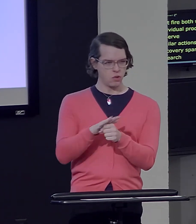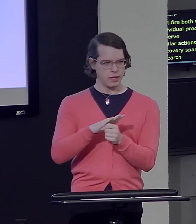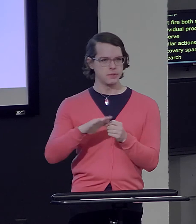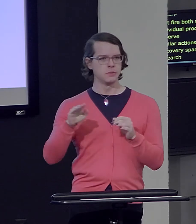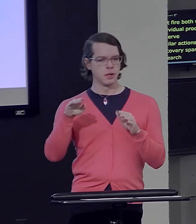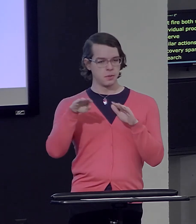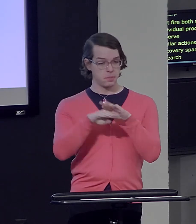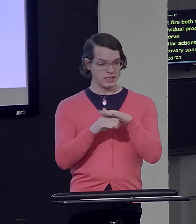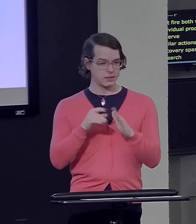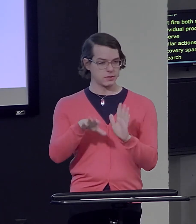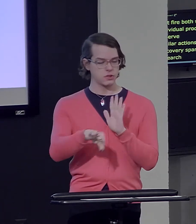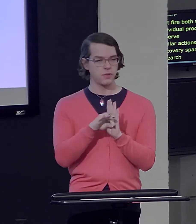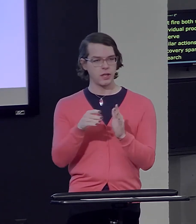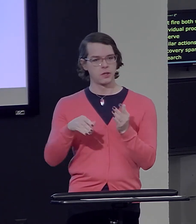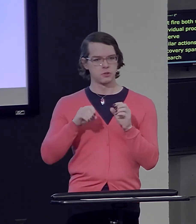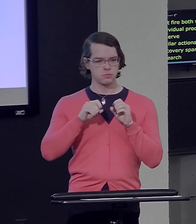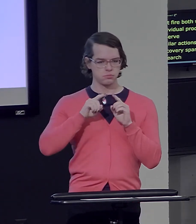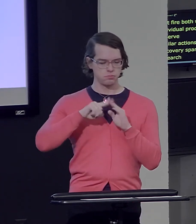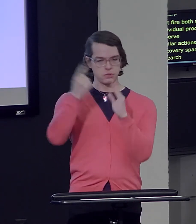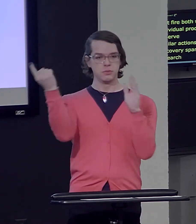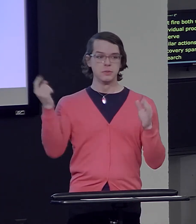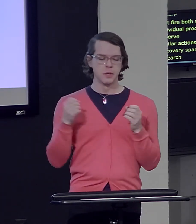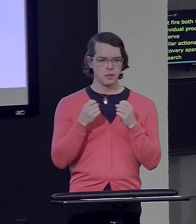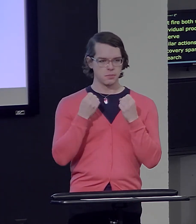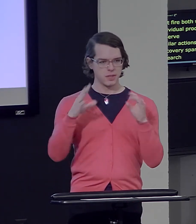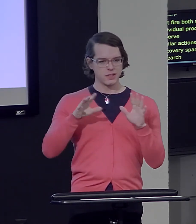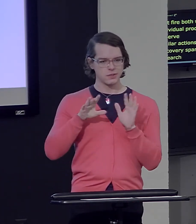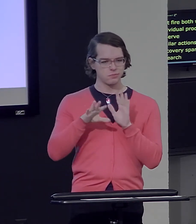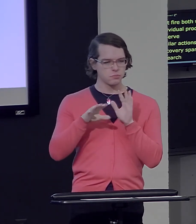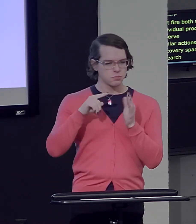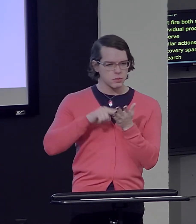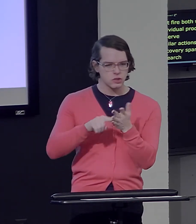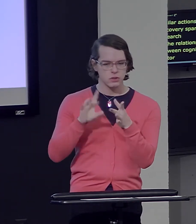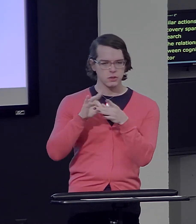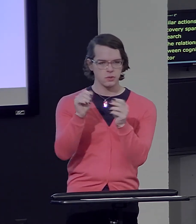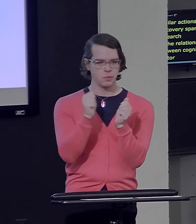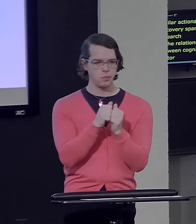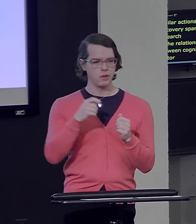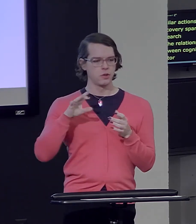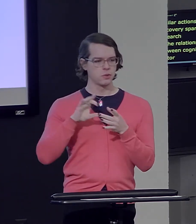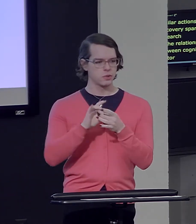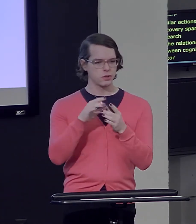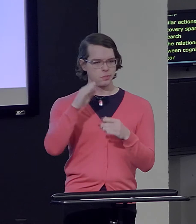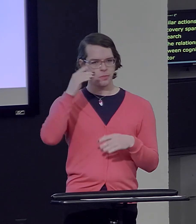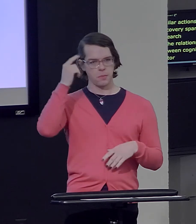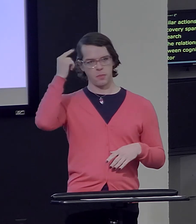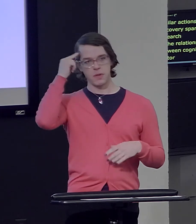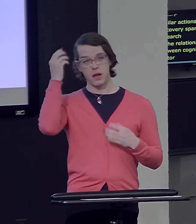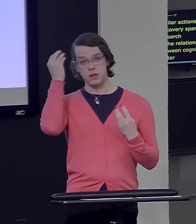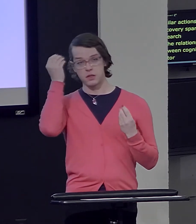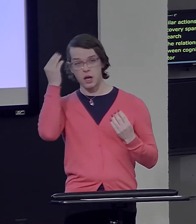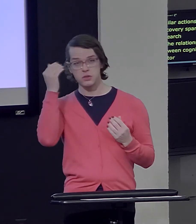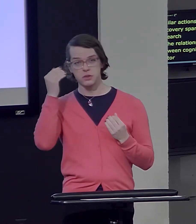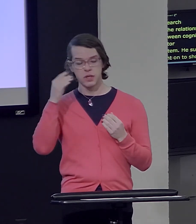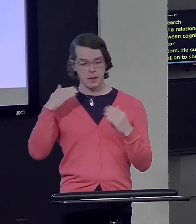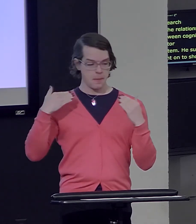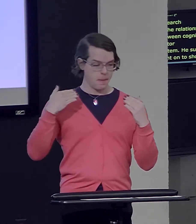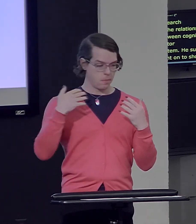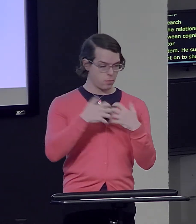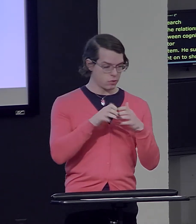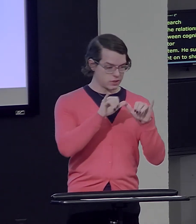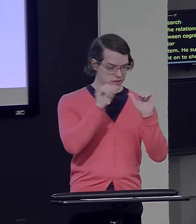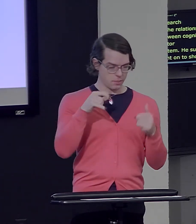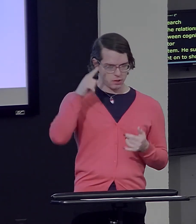So the exact same neurons are stimulated when one sees somebody picking up an object as when they pick up an object themselves.